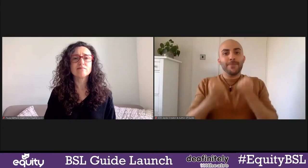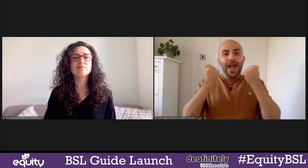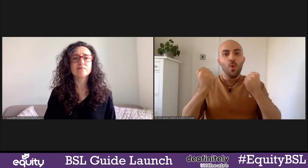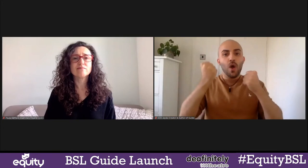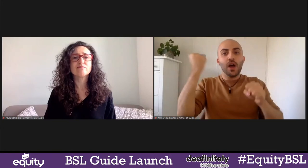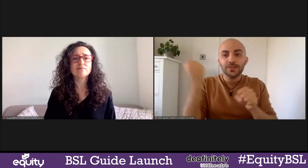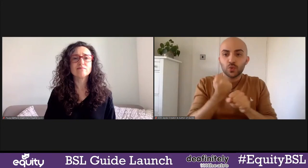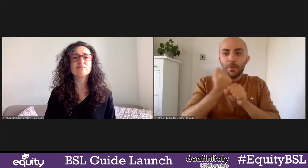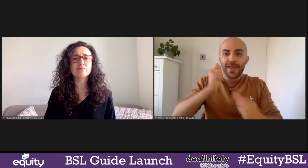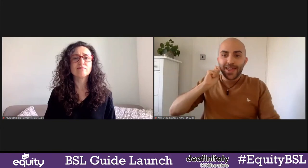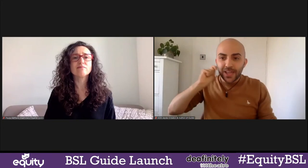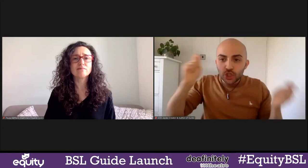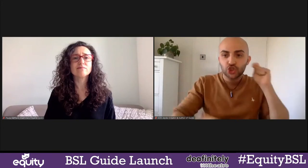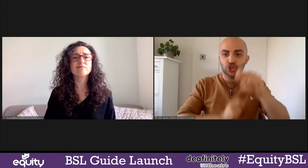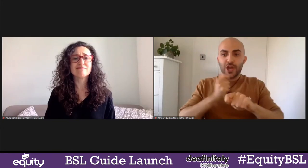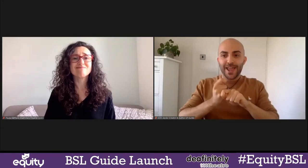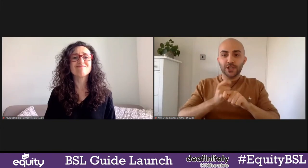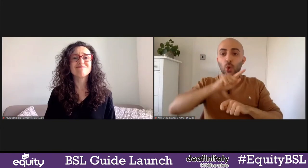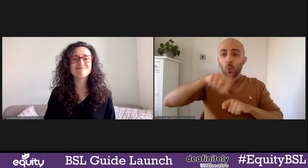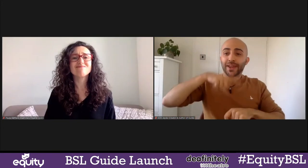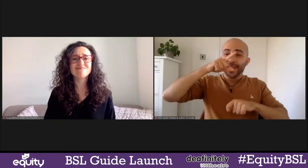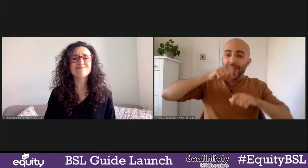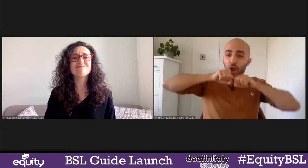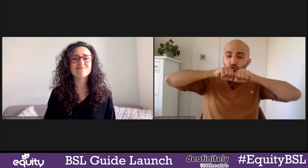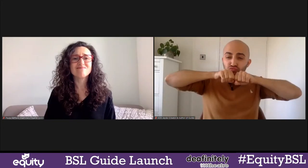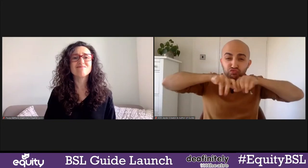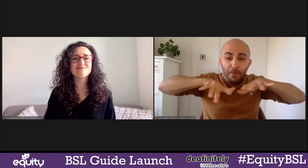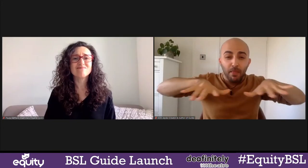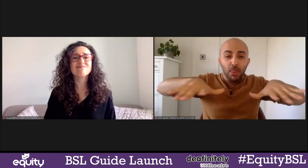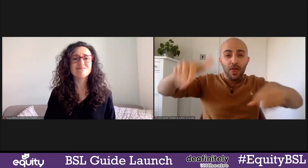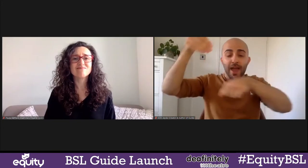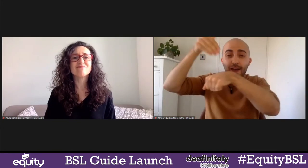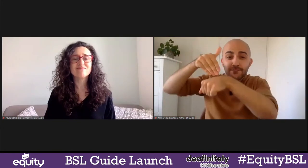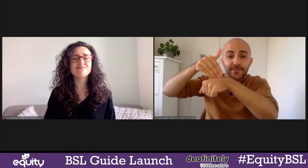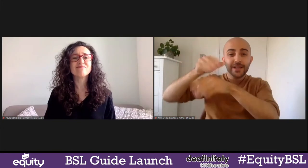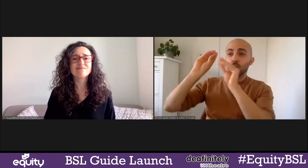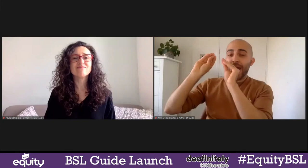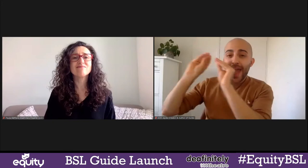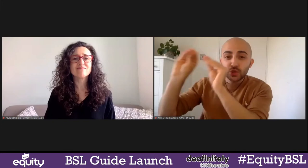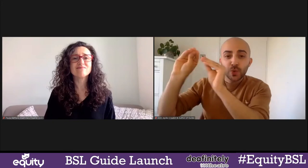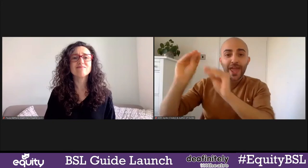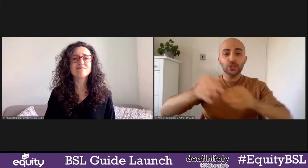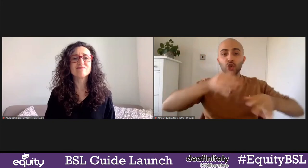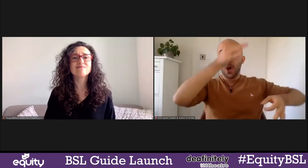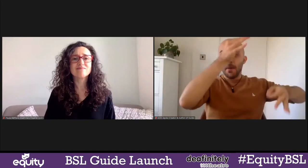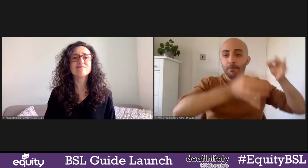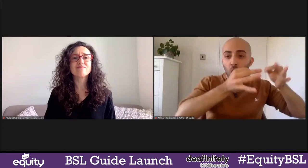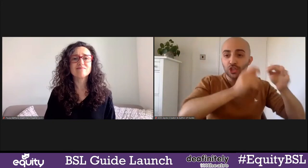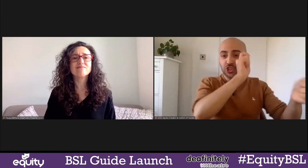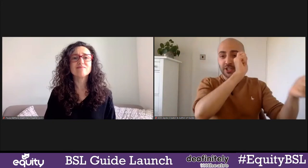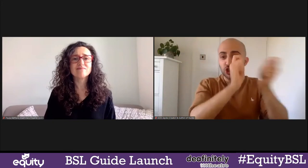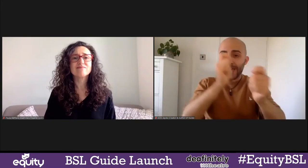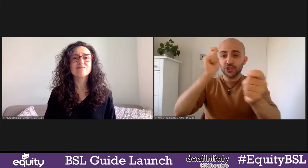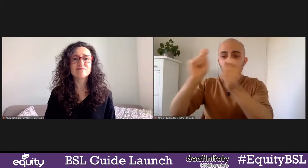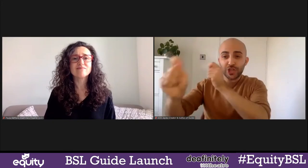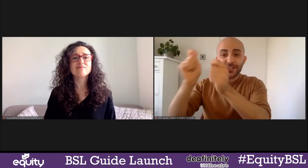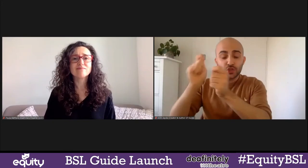BSL. And working together, we have the power to make a change. And this can be a ripple effect across education,